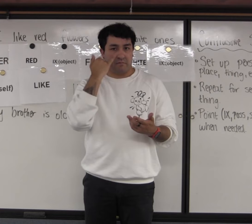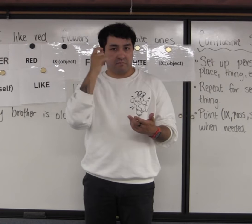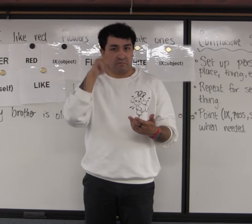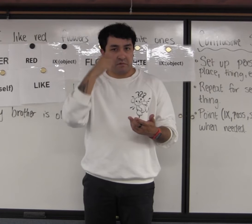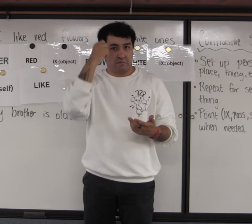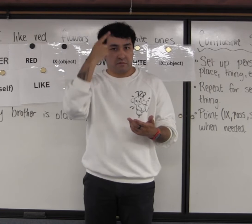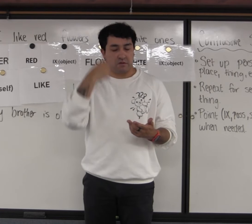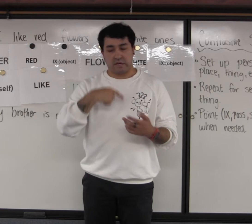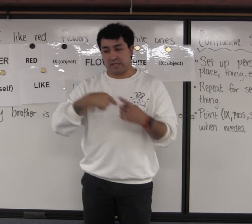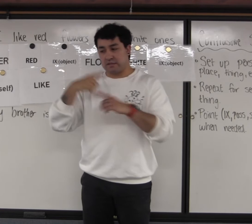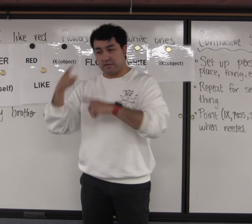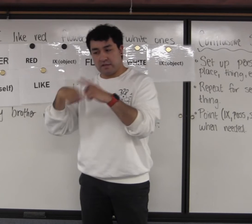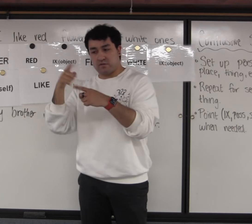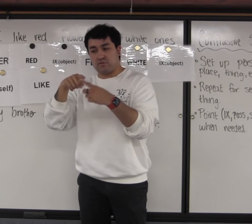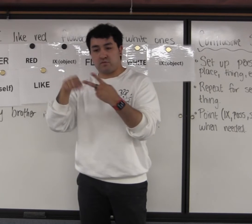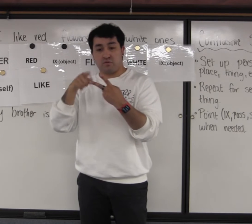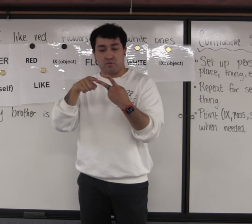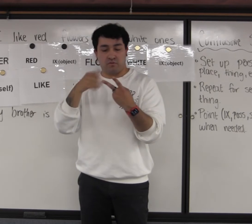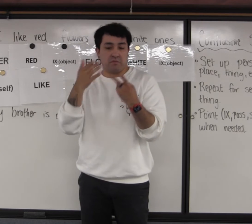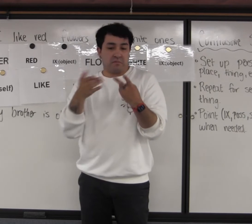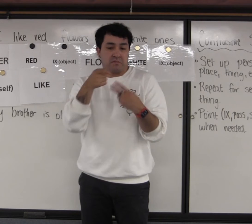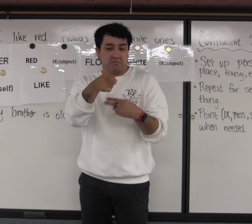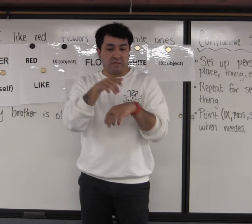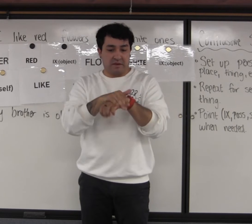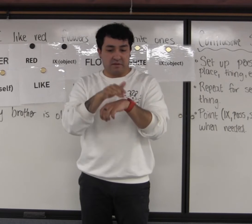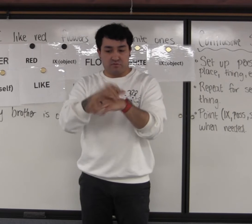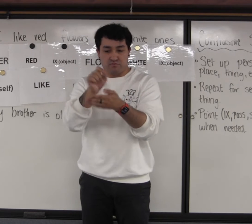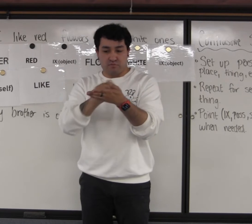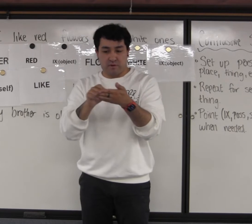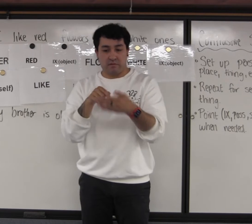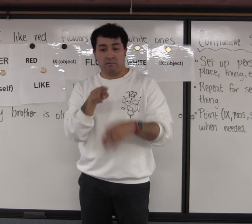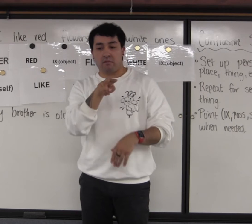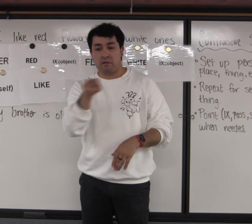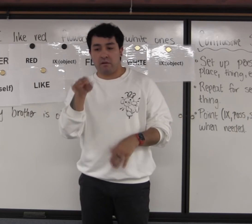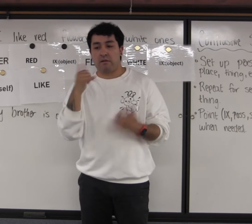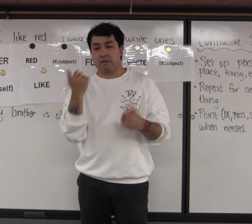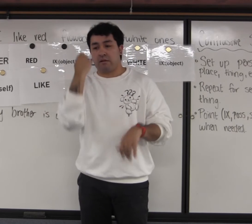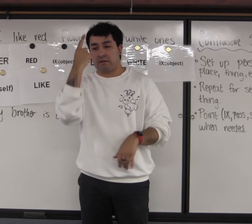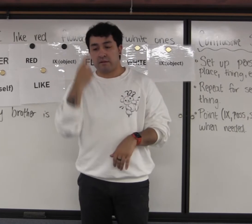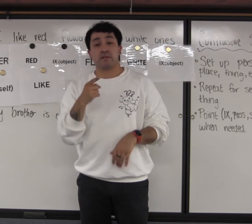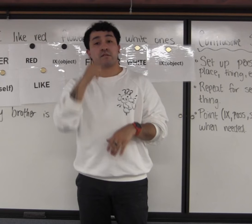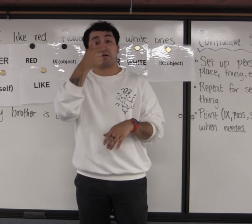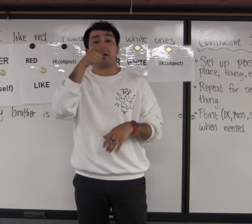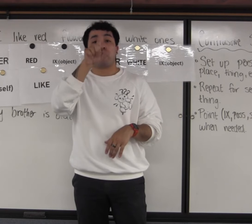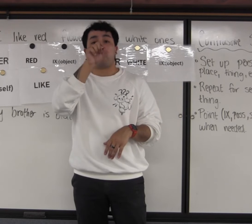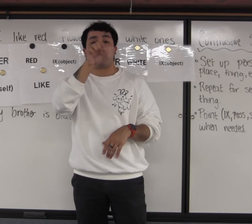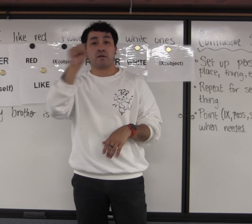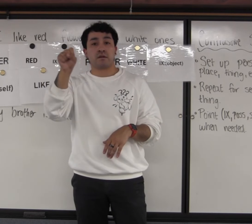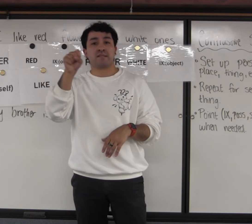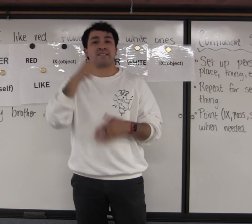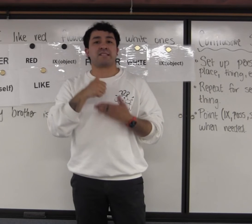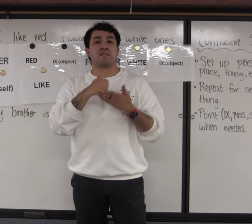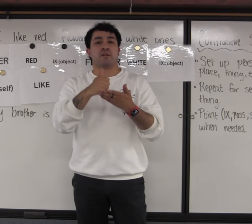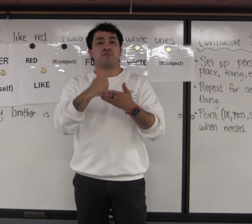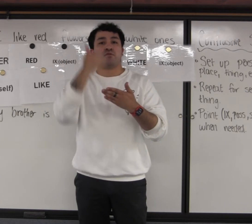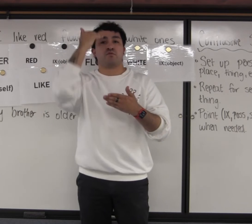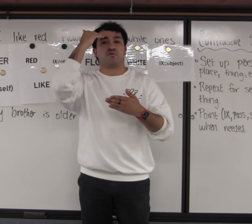gloss is not about understanding. Gloss is about what I need to sign. So in gloss, I am